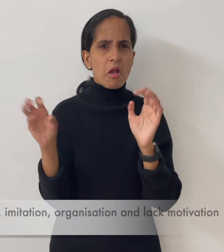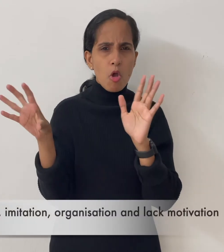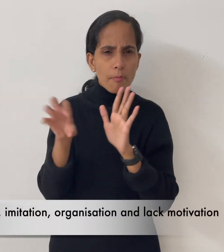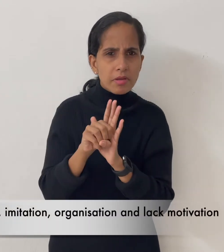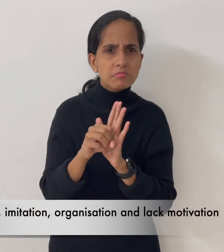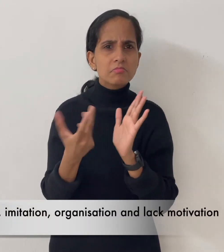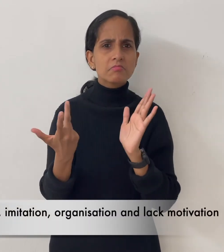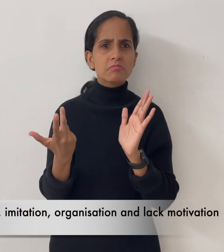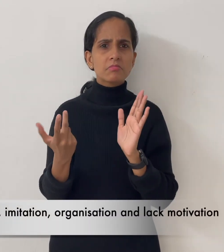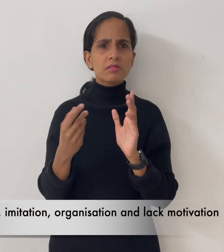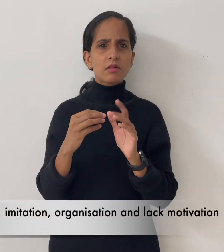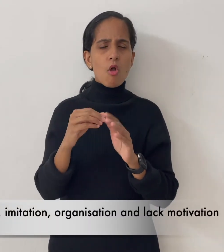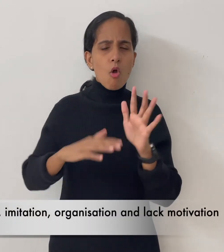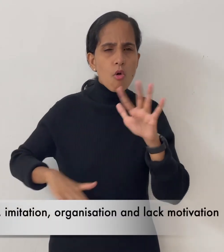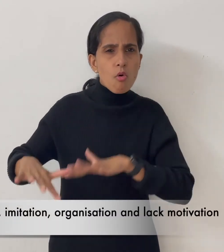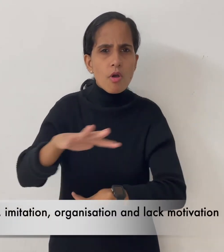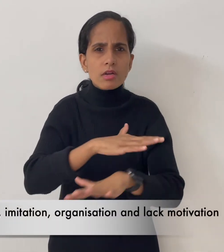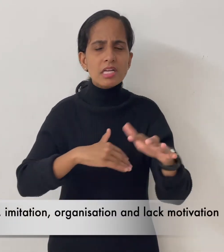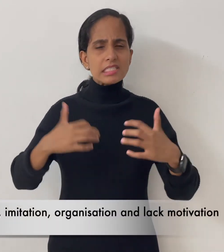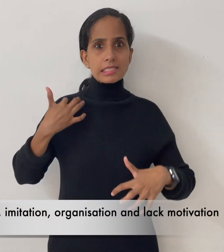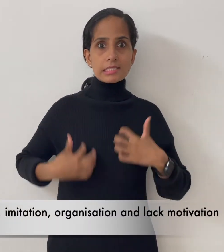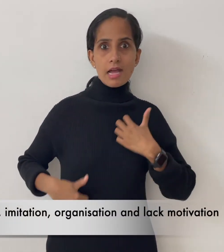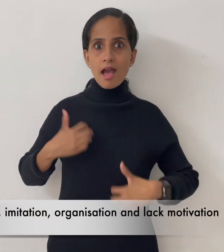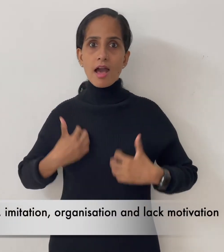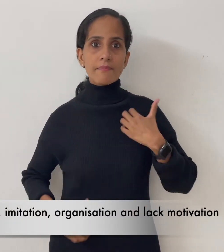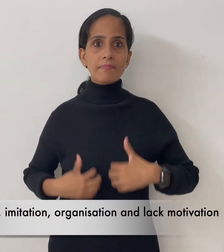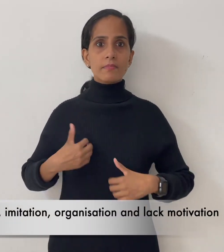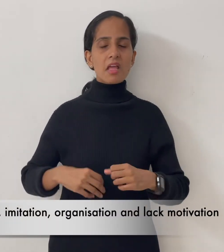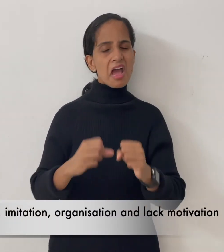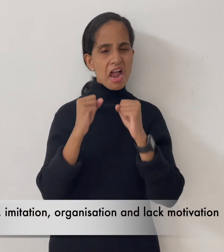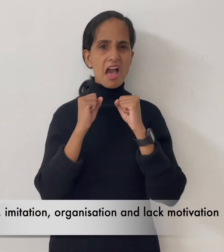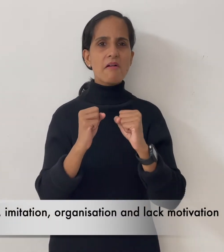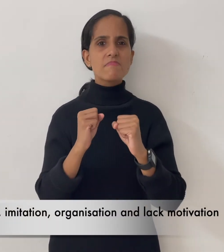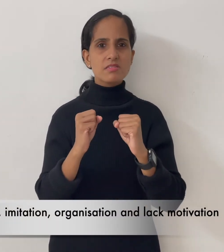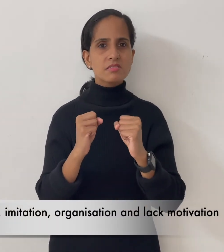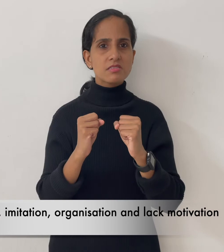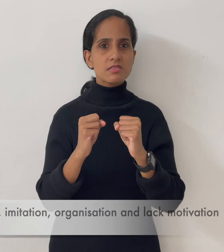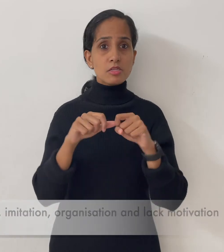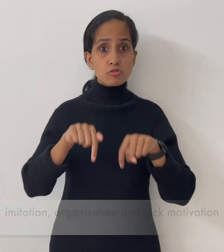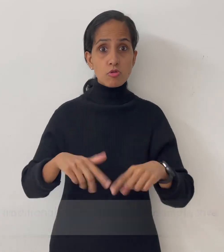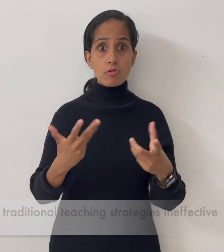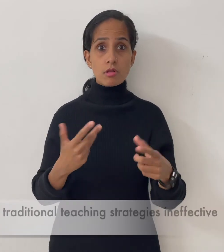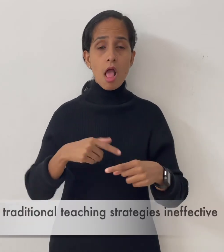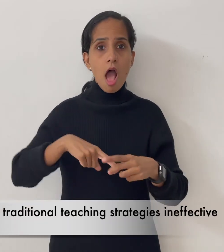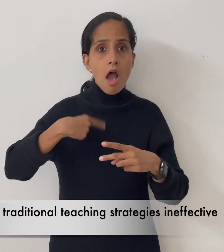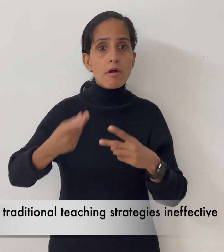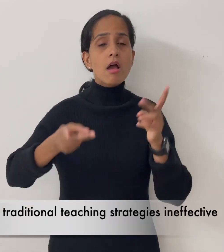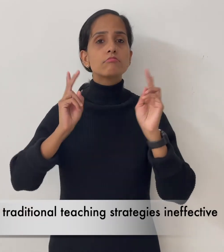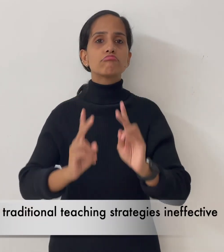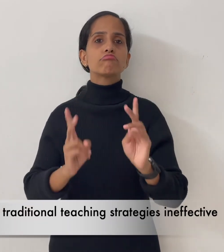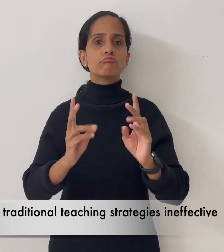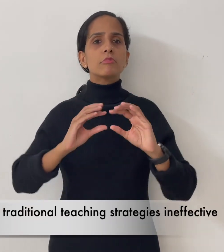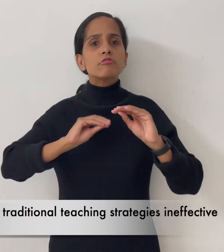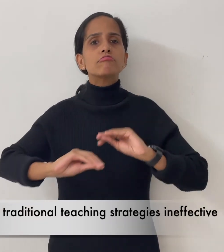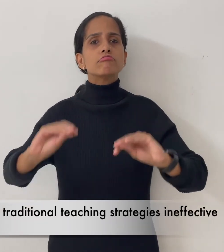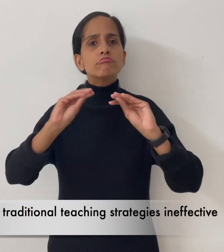processing information, imitation, organization, and lack motivation, which can make